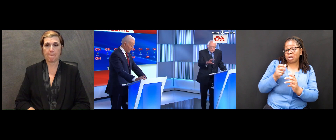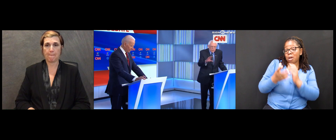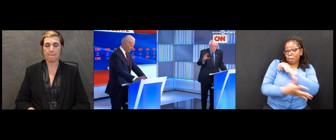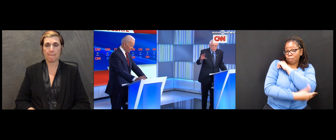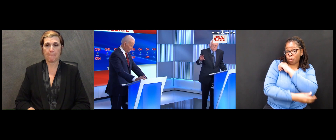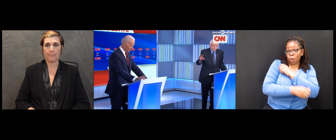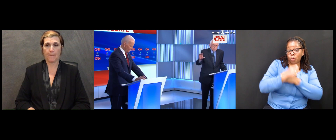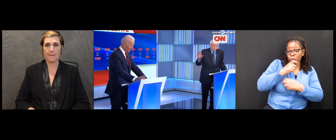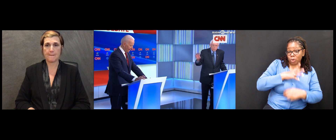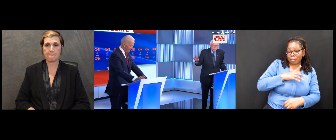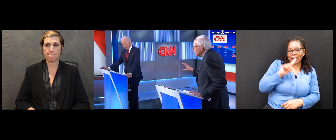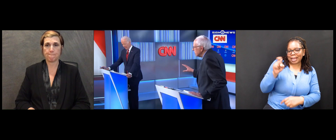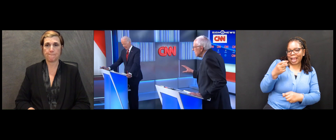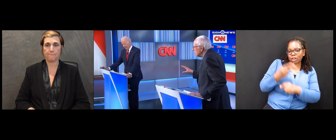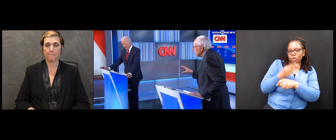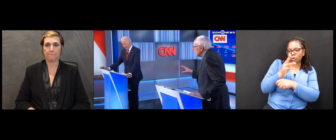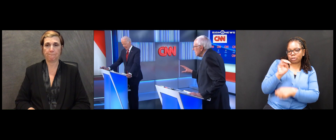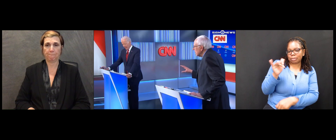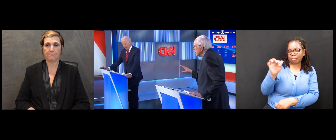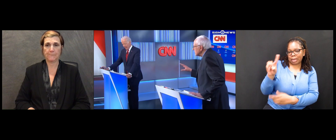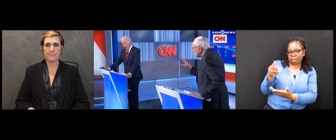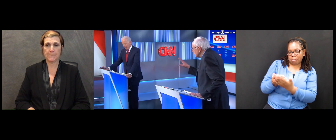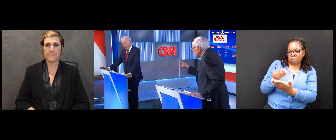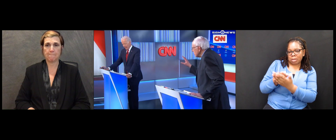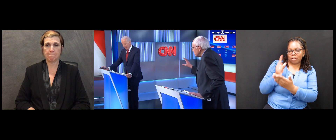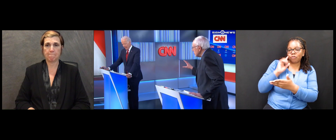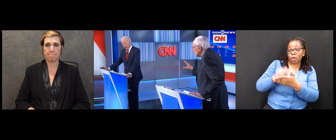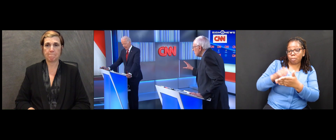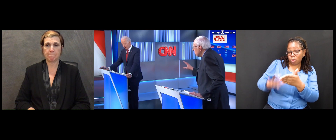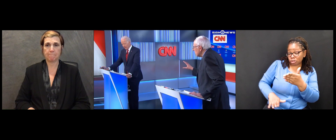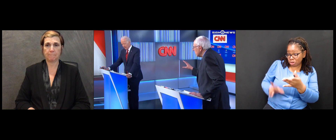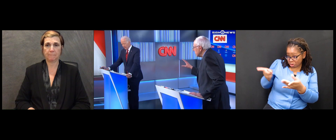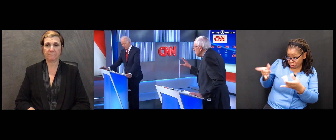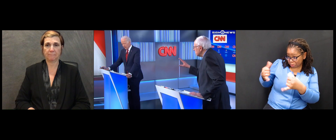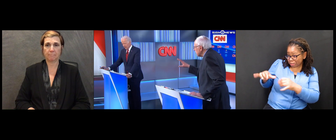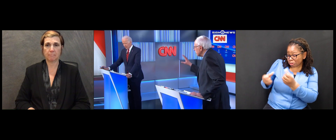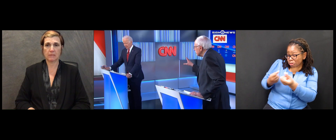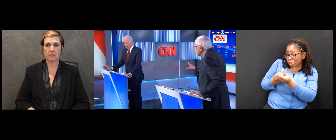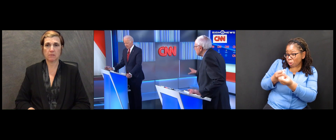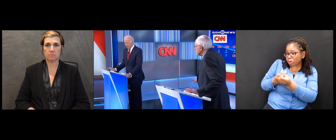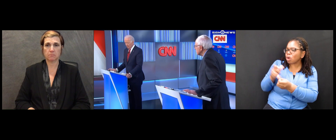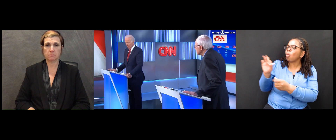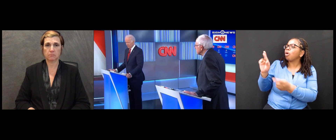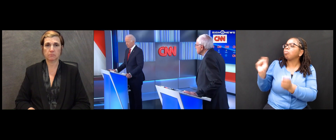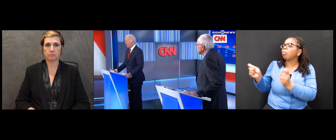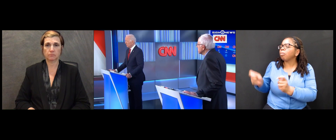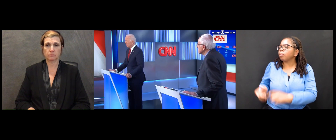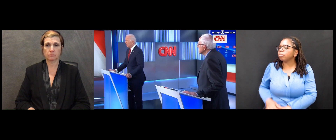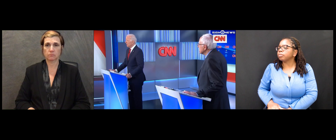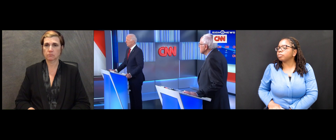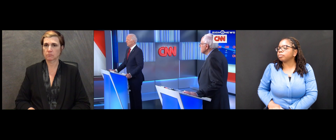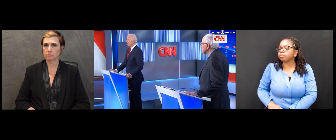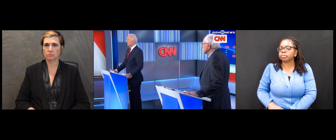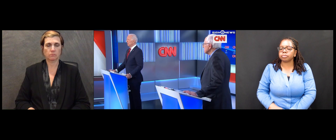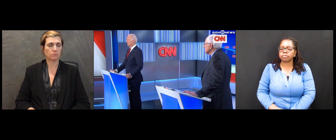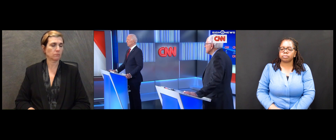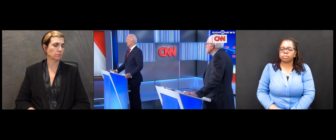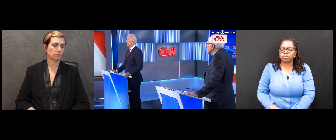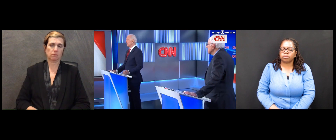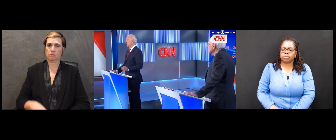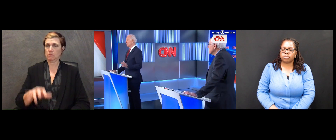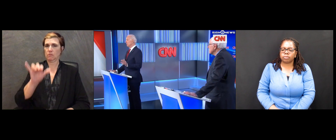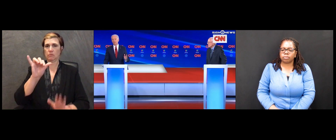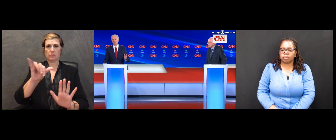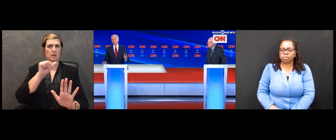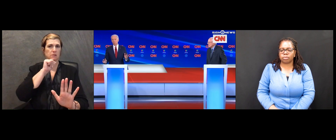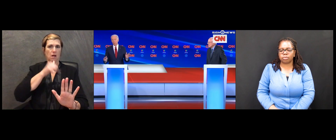not use Medicaid funding for an abortion. Is that still your view, or have you modified it? It is not my view. It's not my view. And by the